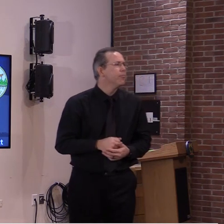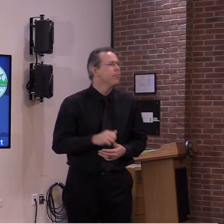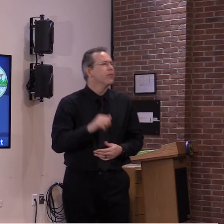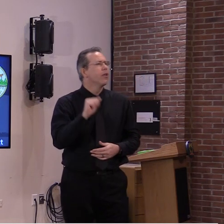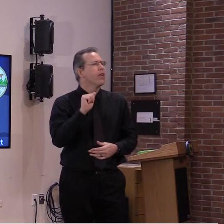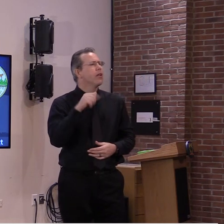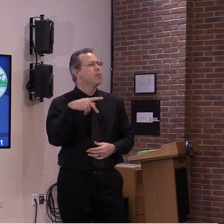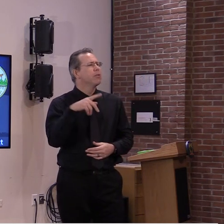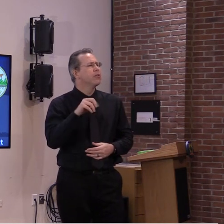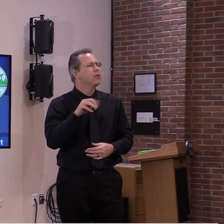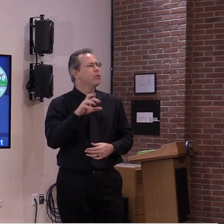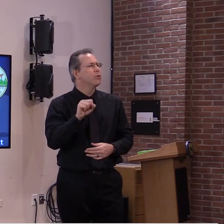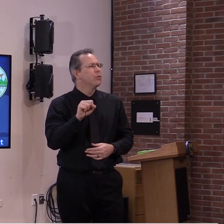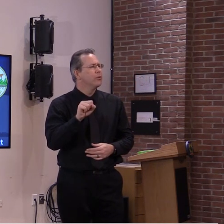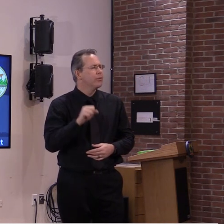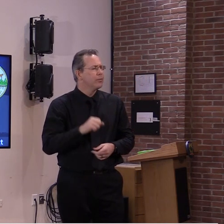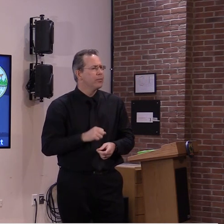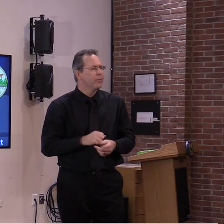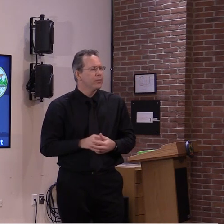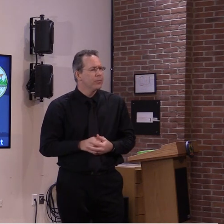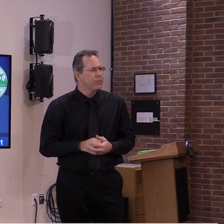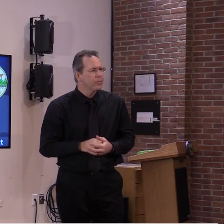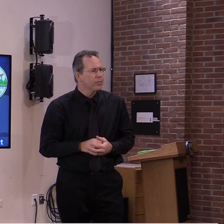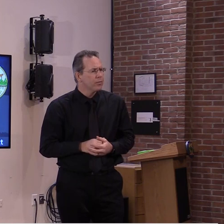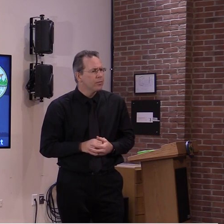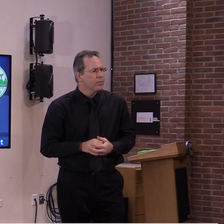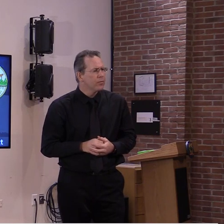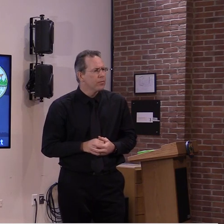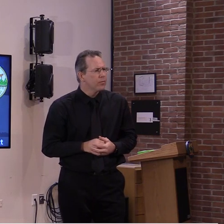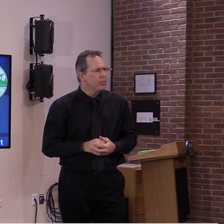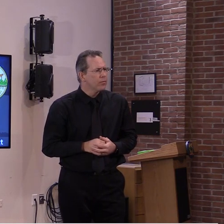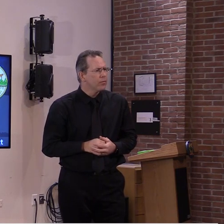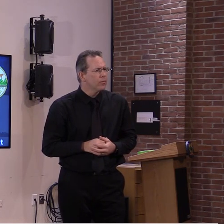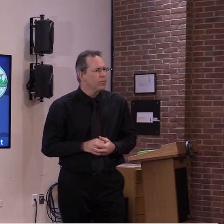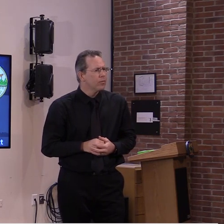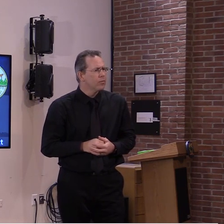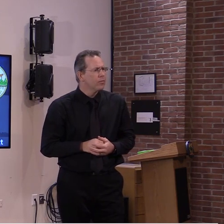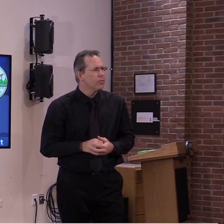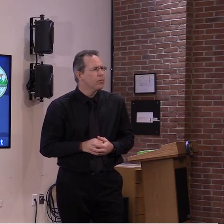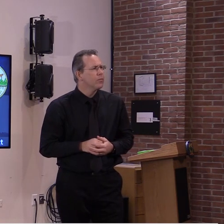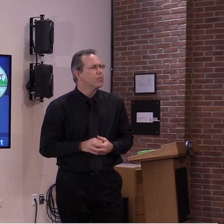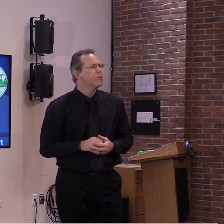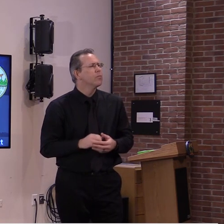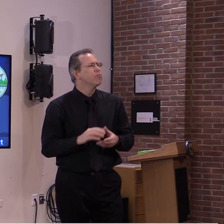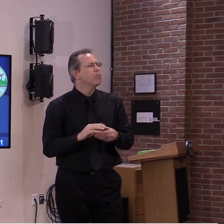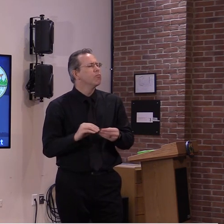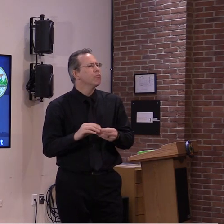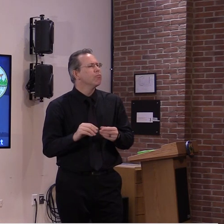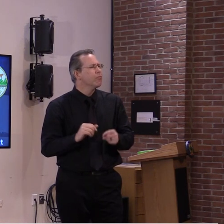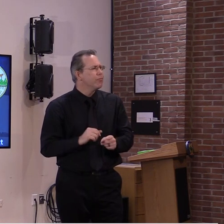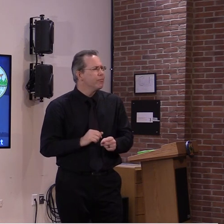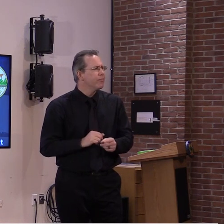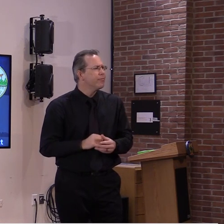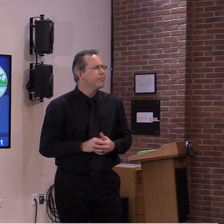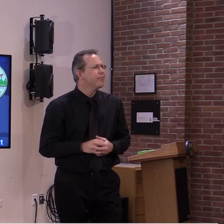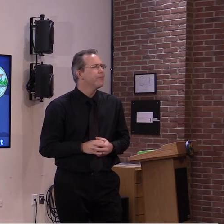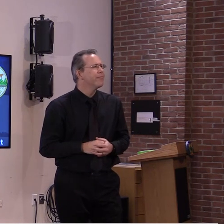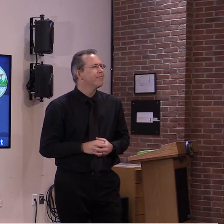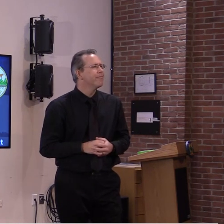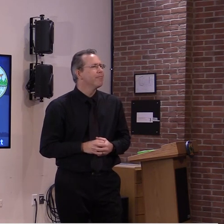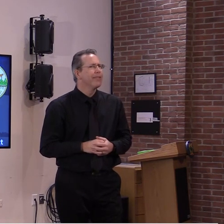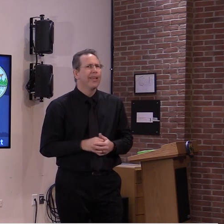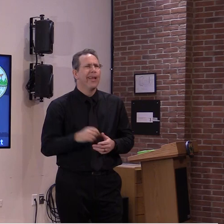Hi, good morning, everybody. Stuart stole my thunder on the question I was going to ask, so I will ask a variant of